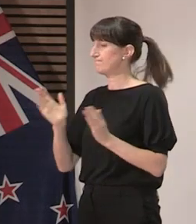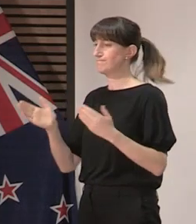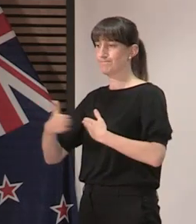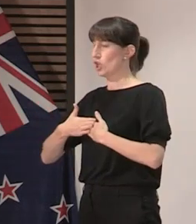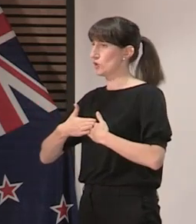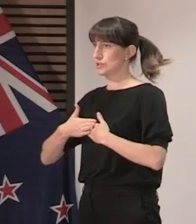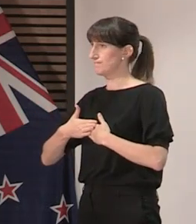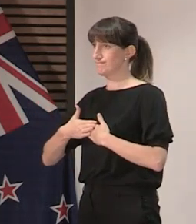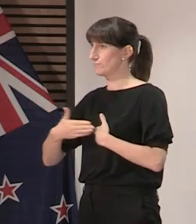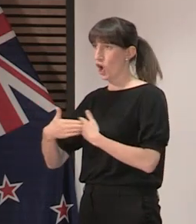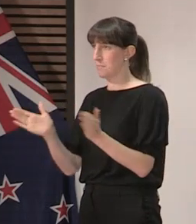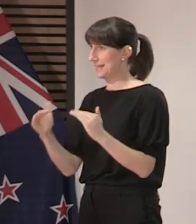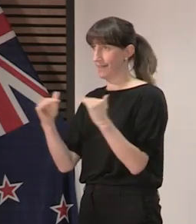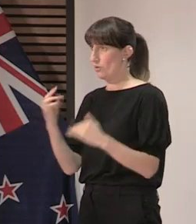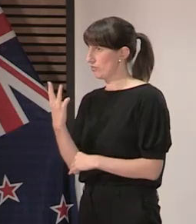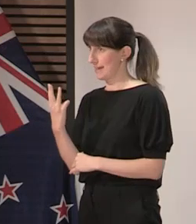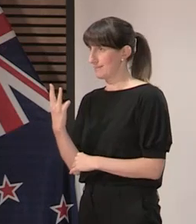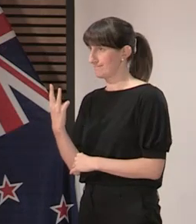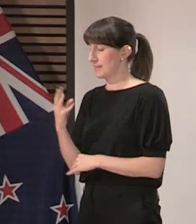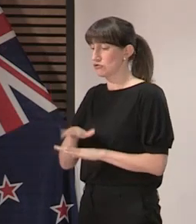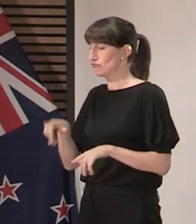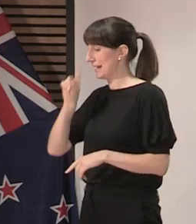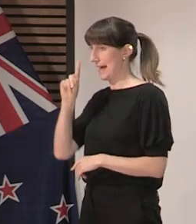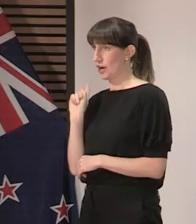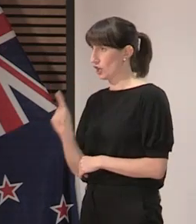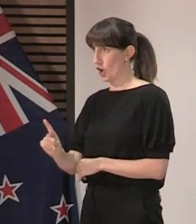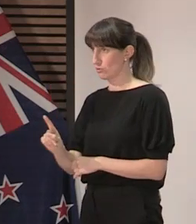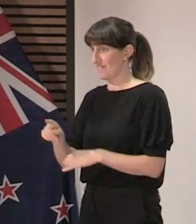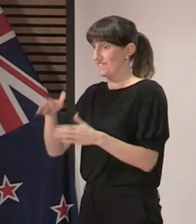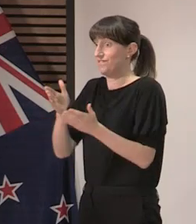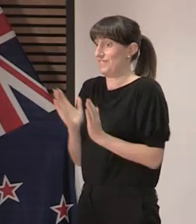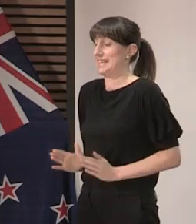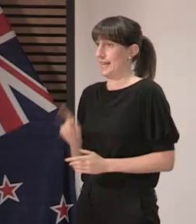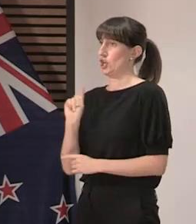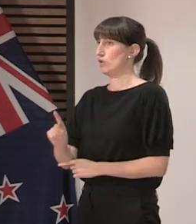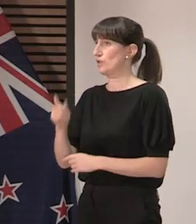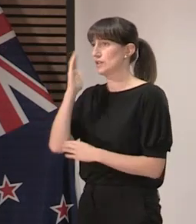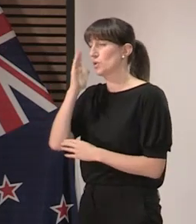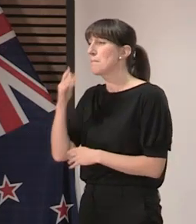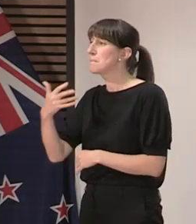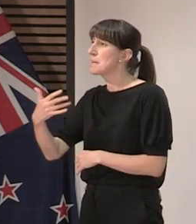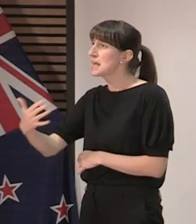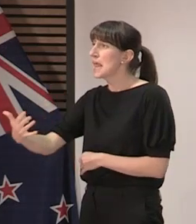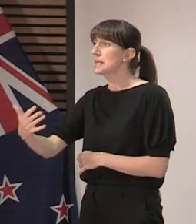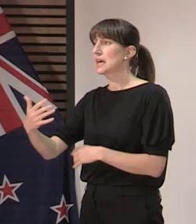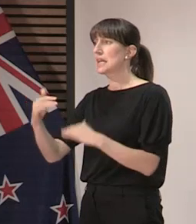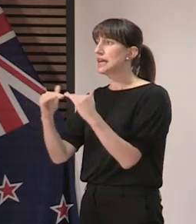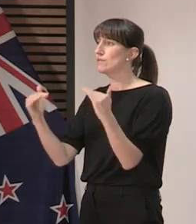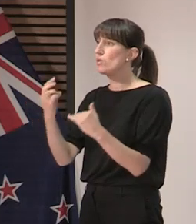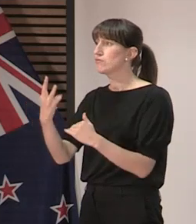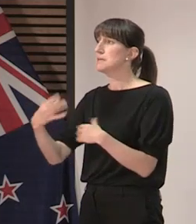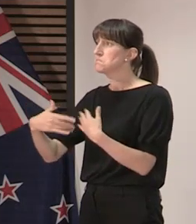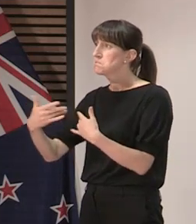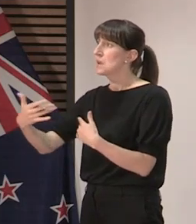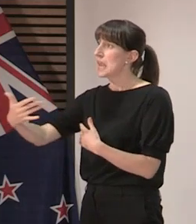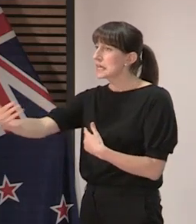level 3 for children to physically attend. They may reopen later during alert level 3 if public health